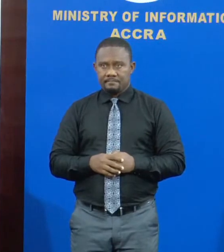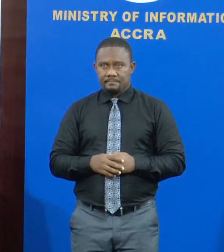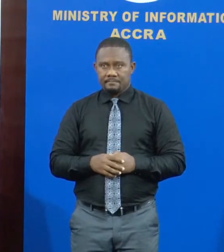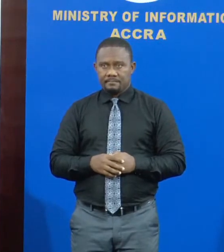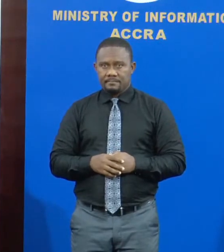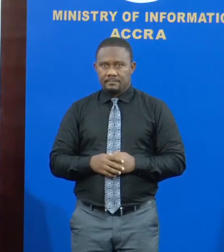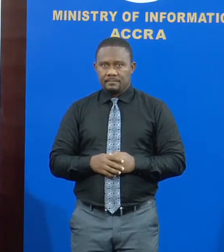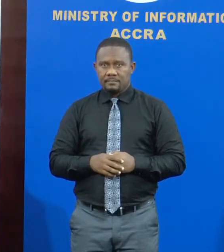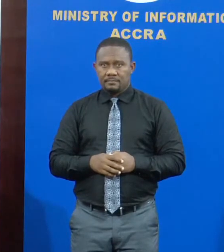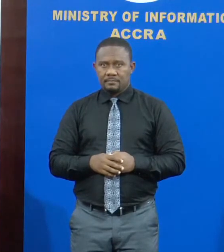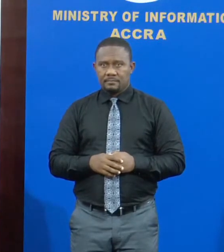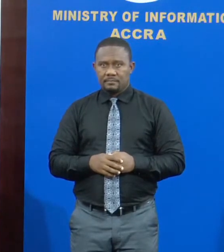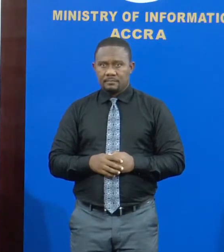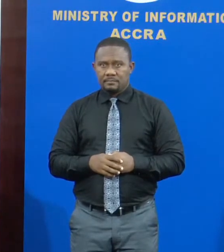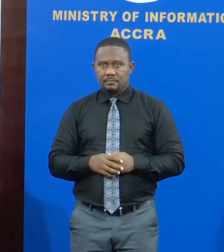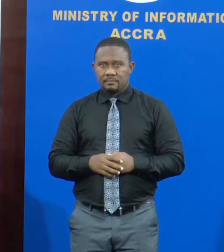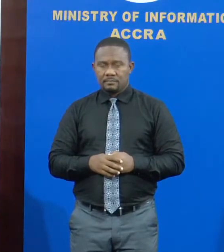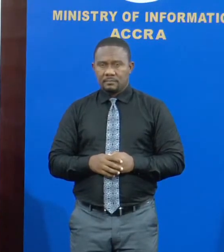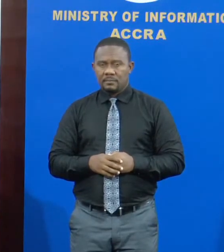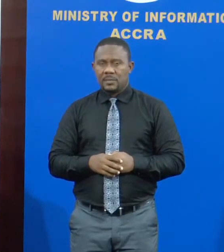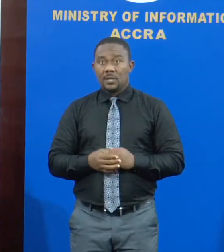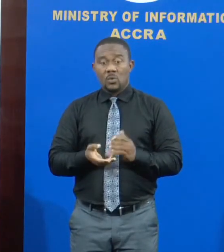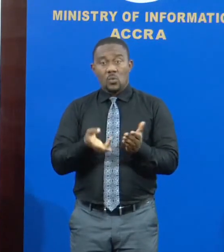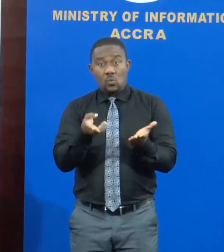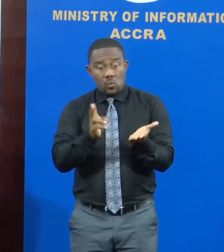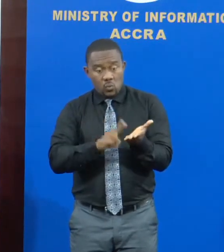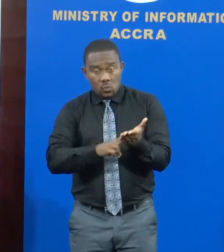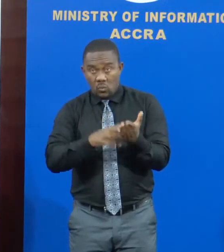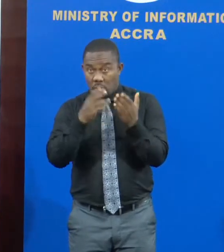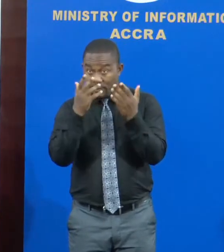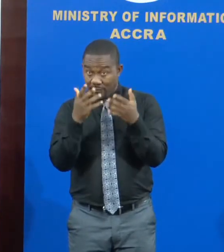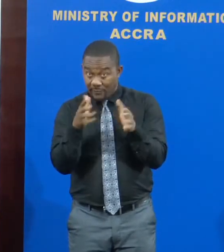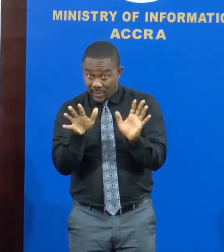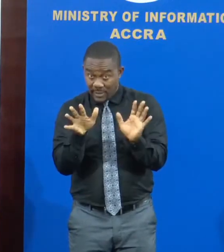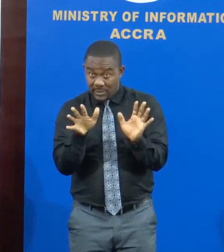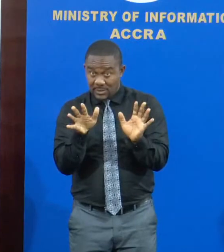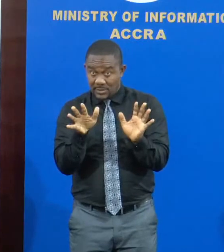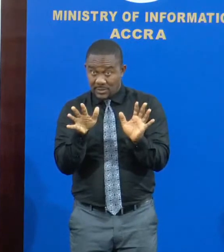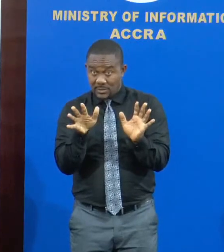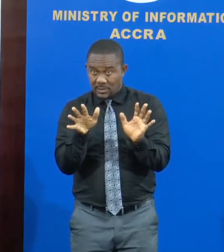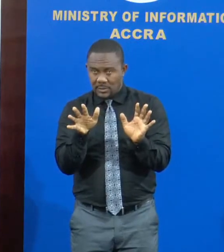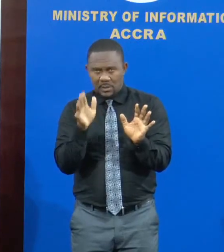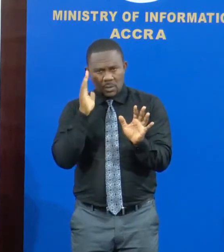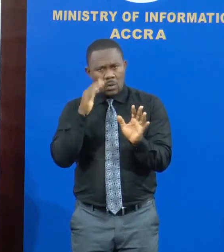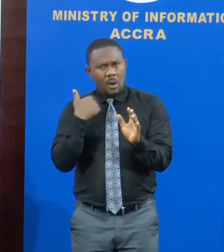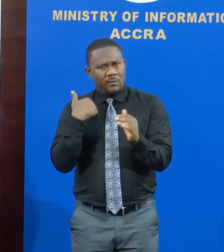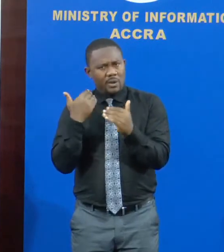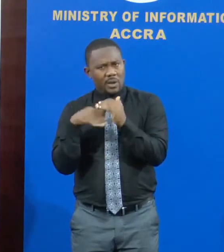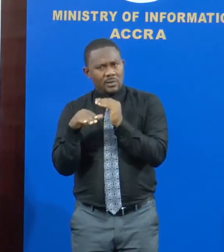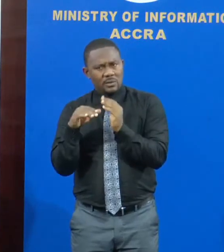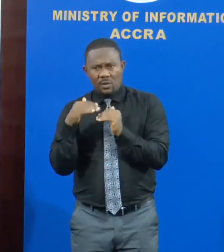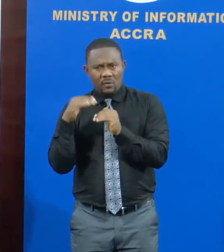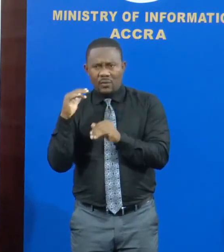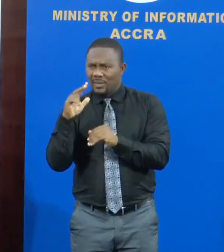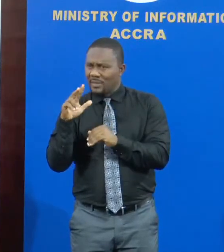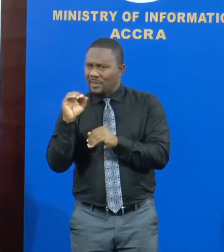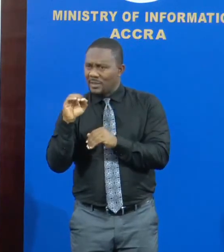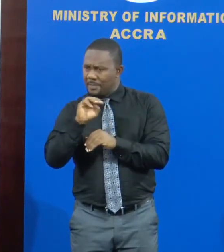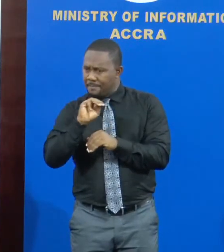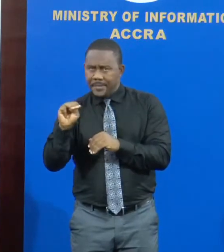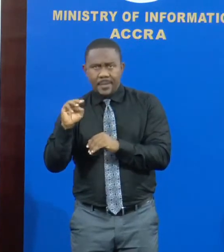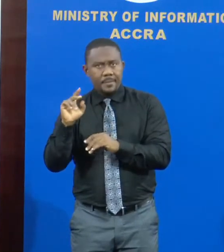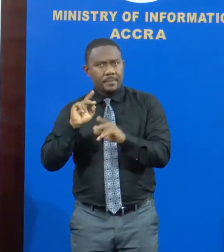And when they finish registering the citizenry, we're going to have access to over 30 million records, which